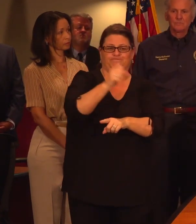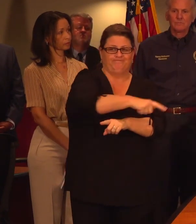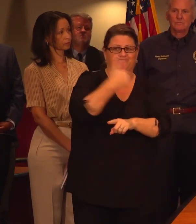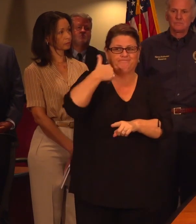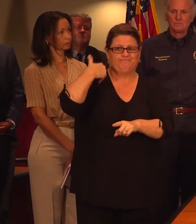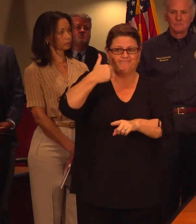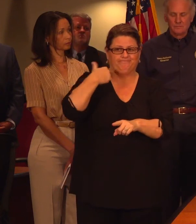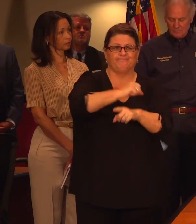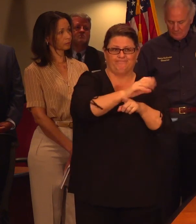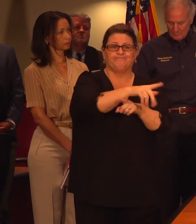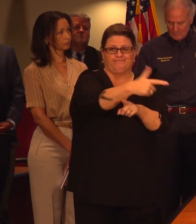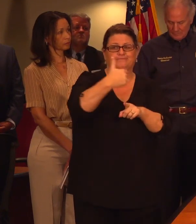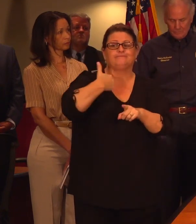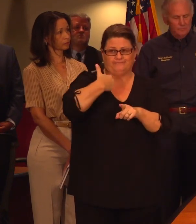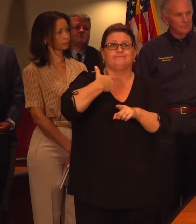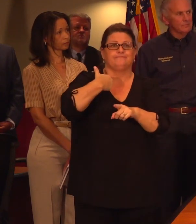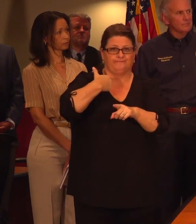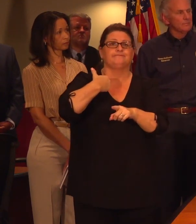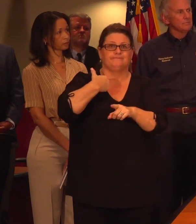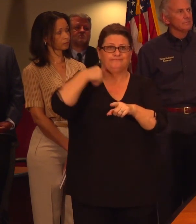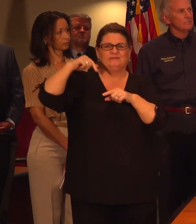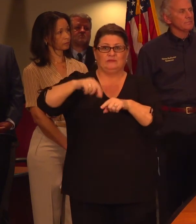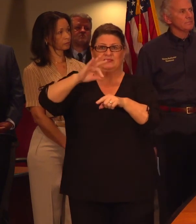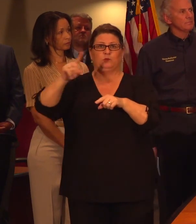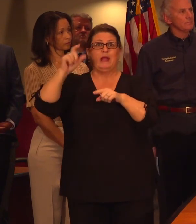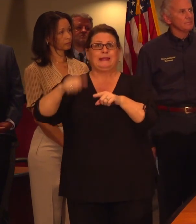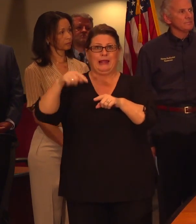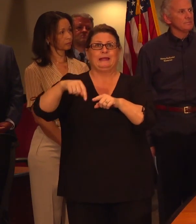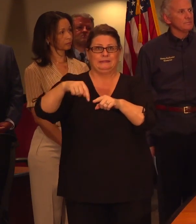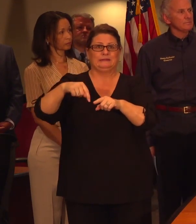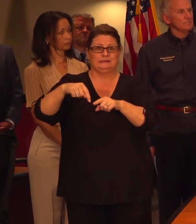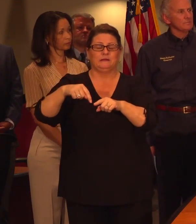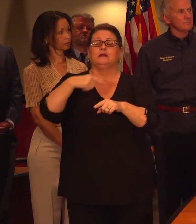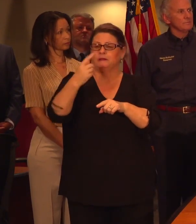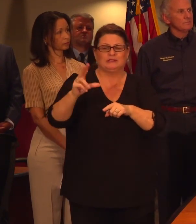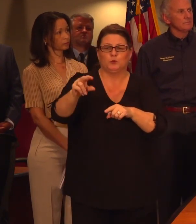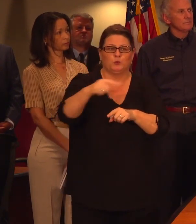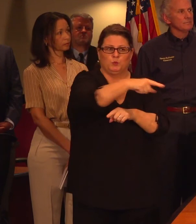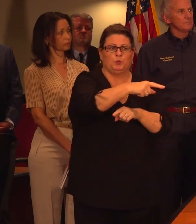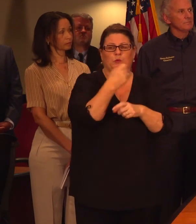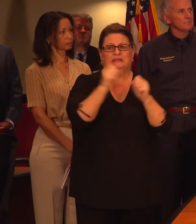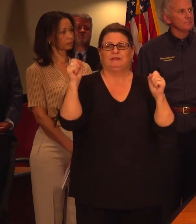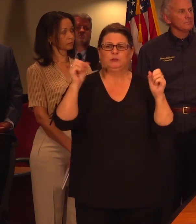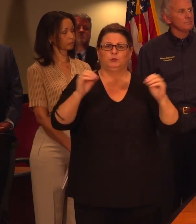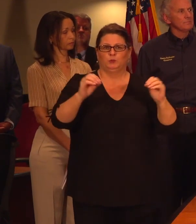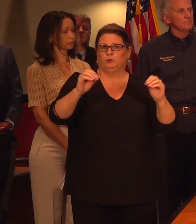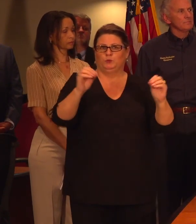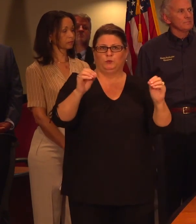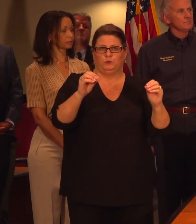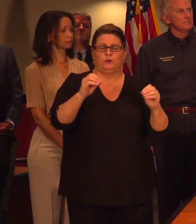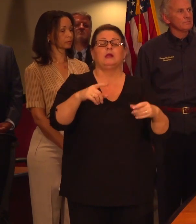a residence where there was a recent COVID positive individual, or no, there was not at that same address. There's